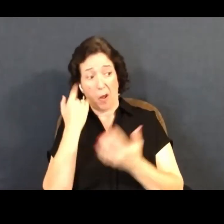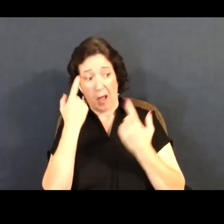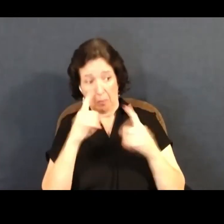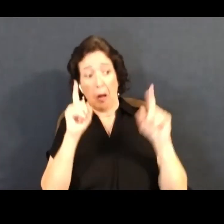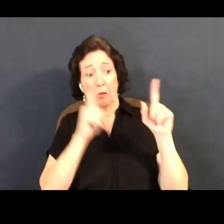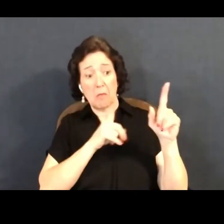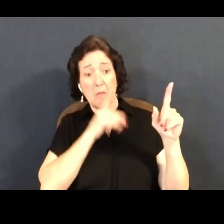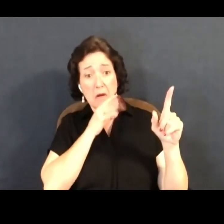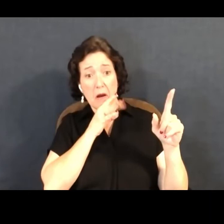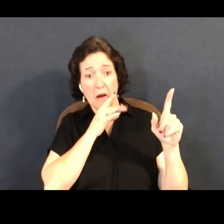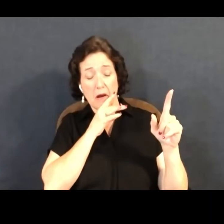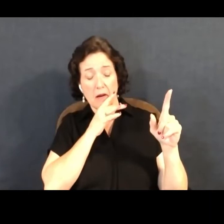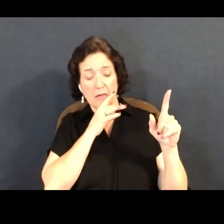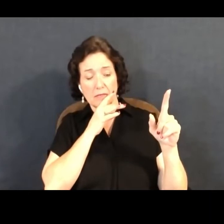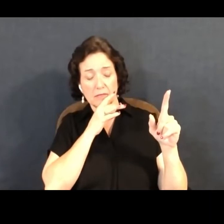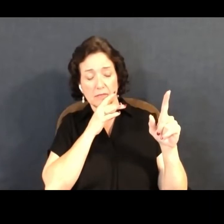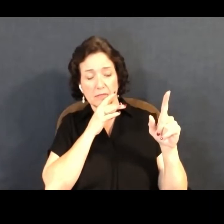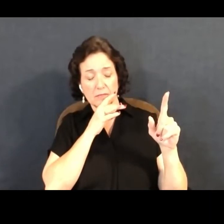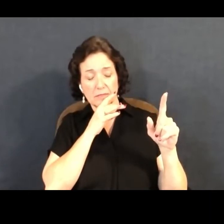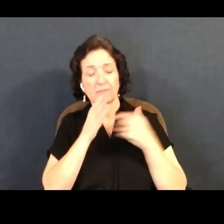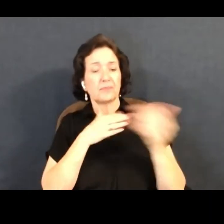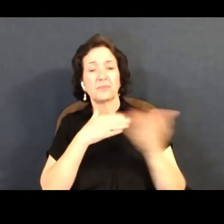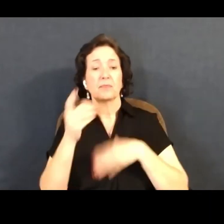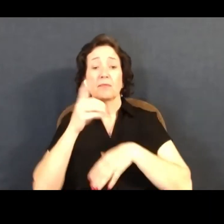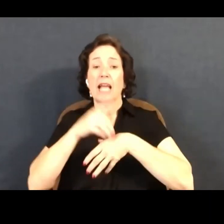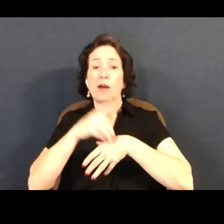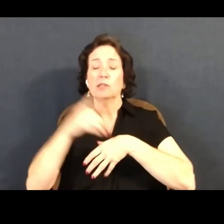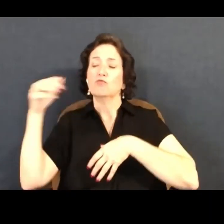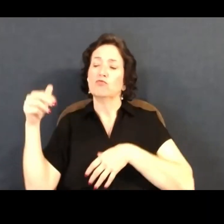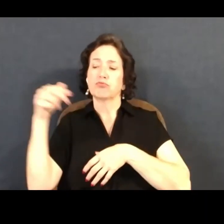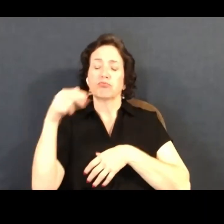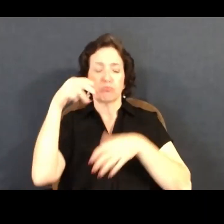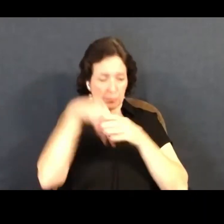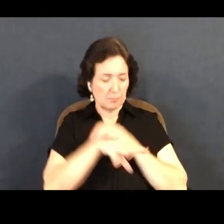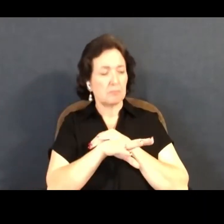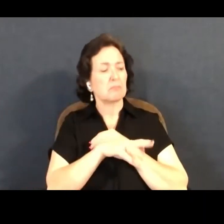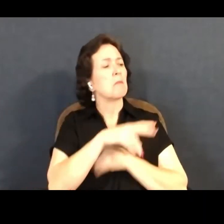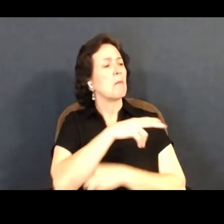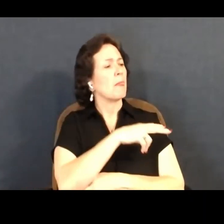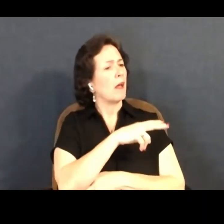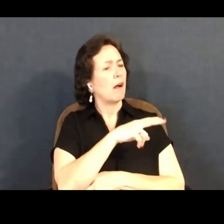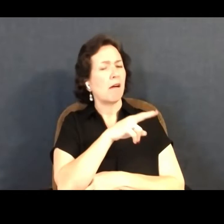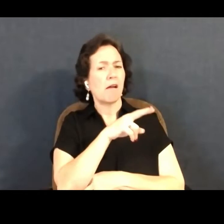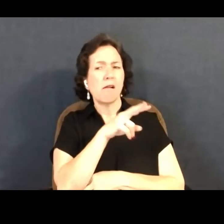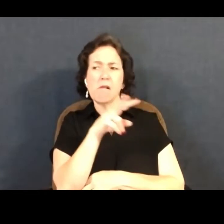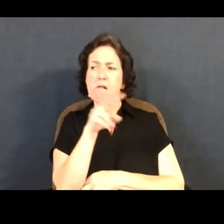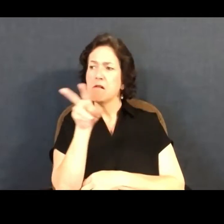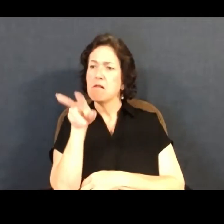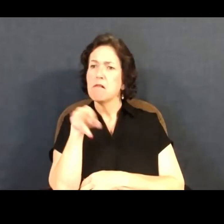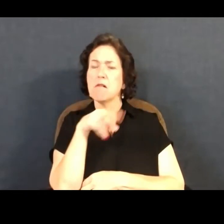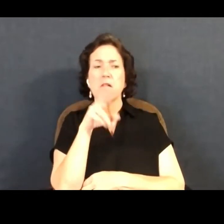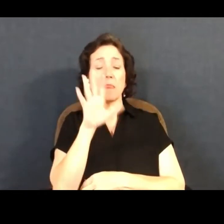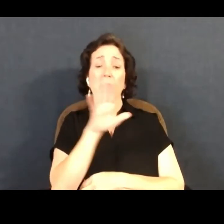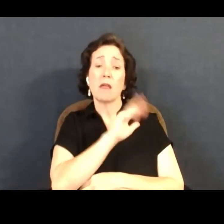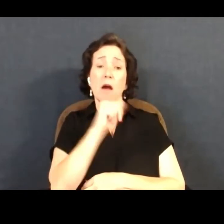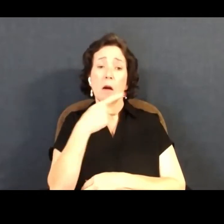happen. In he went, and there he looked around that apartment,